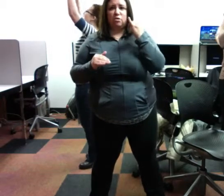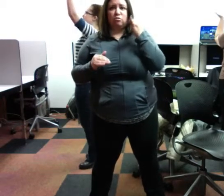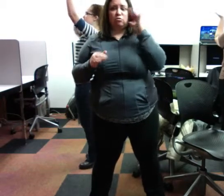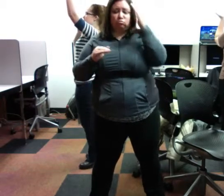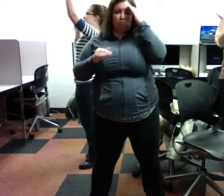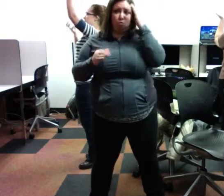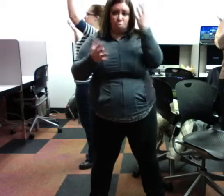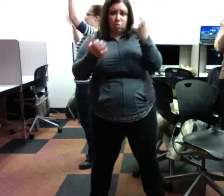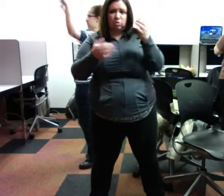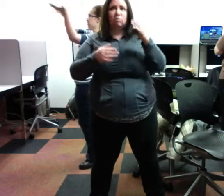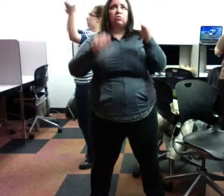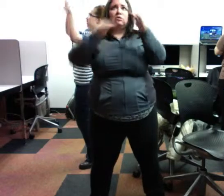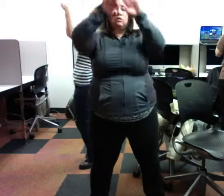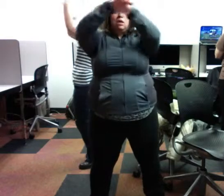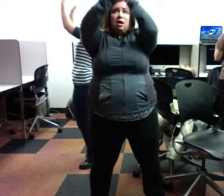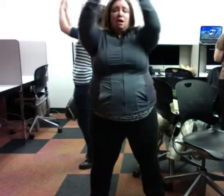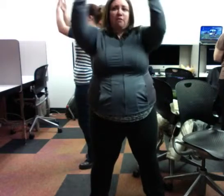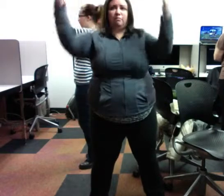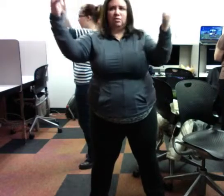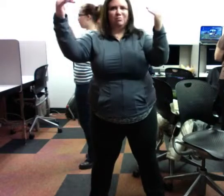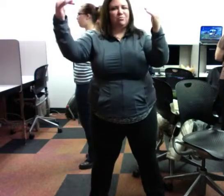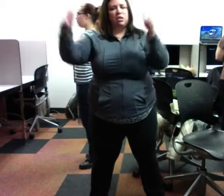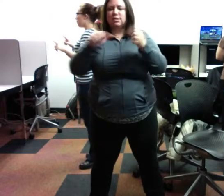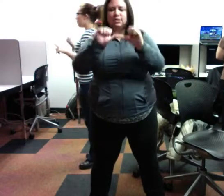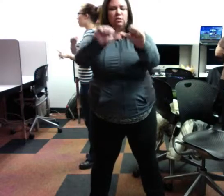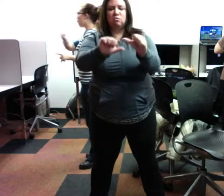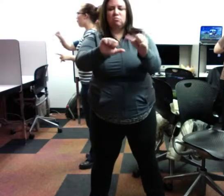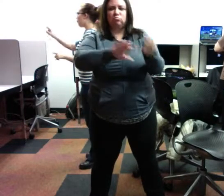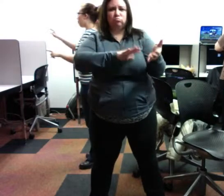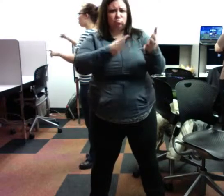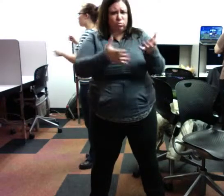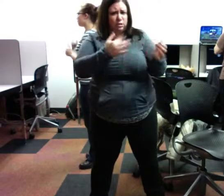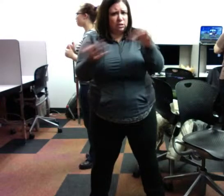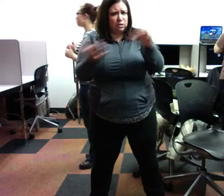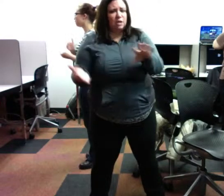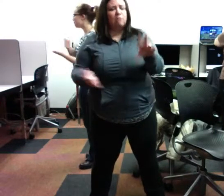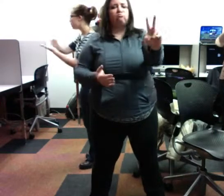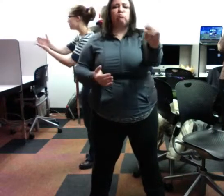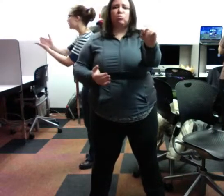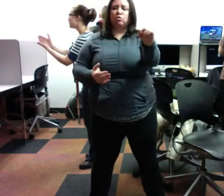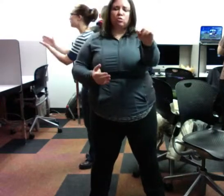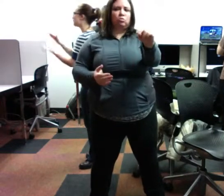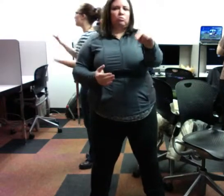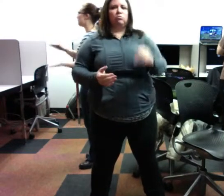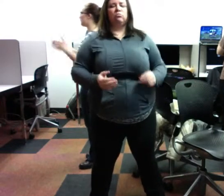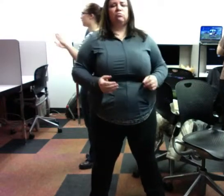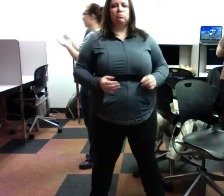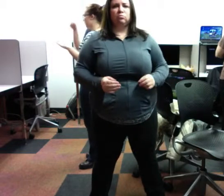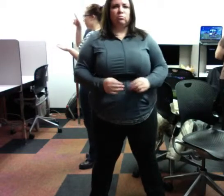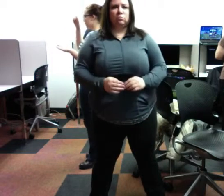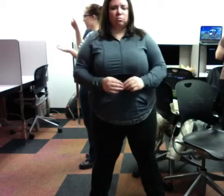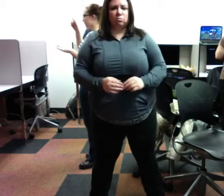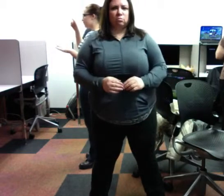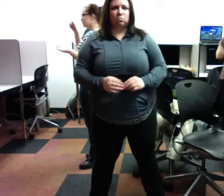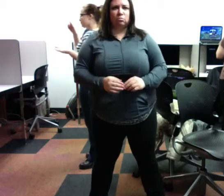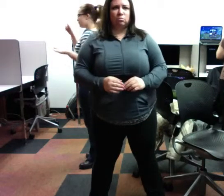the destination we all share. No one has ever escaped it. And that is as it should be, because death is very